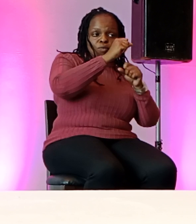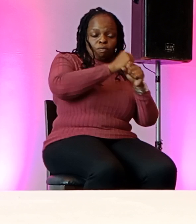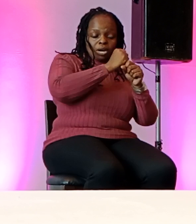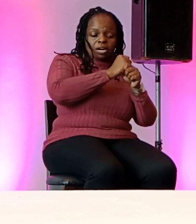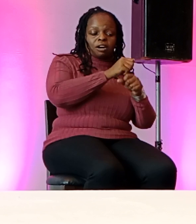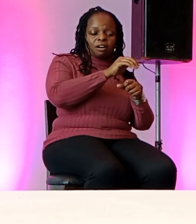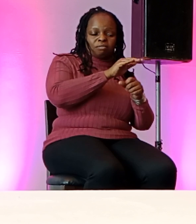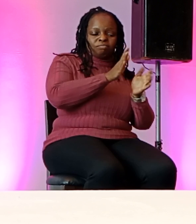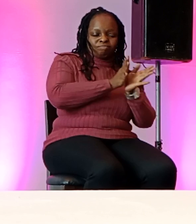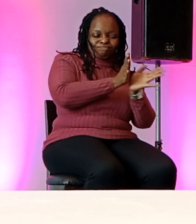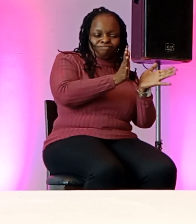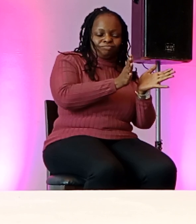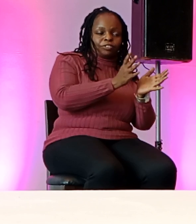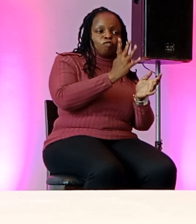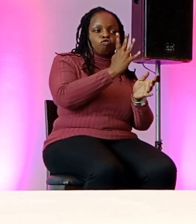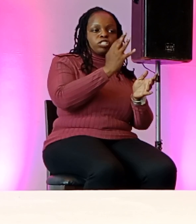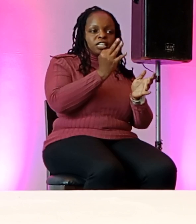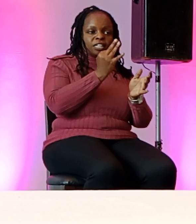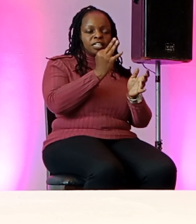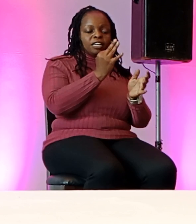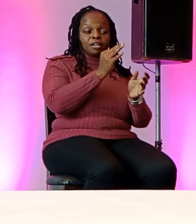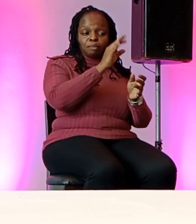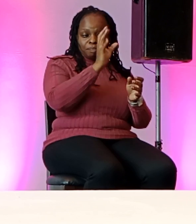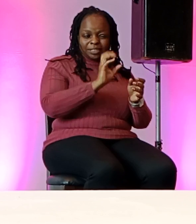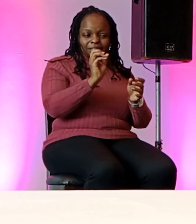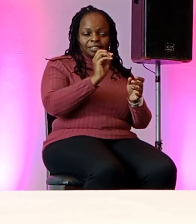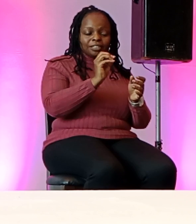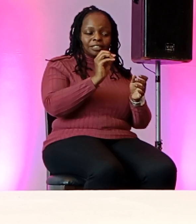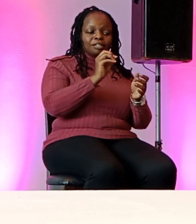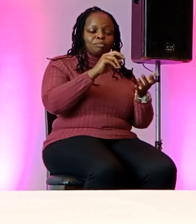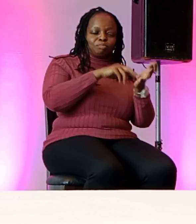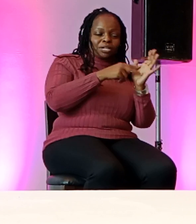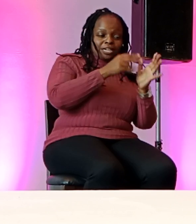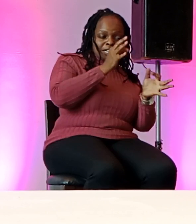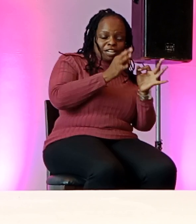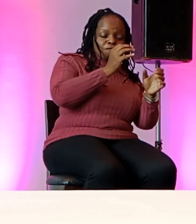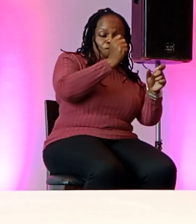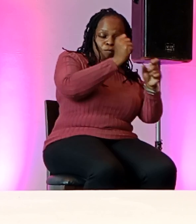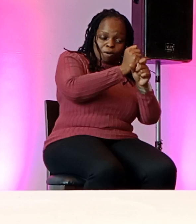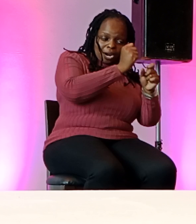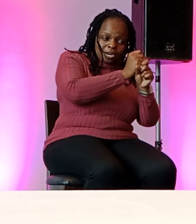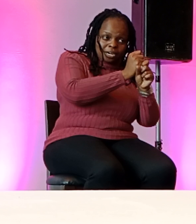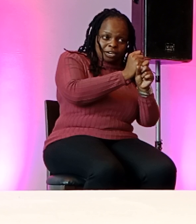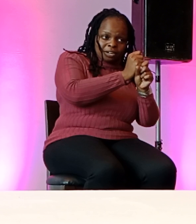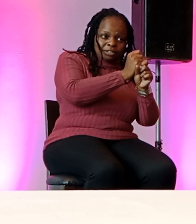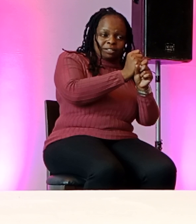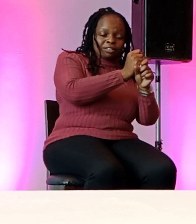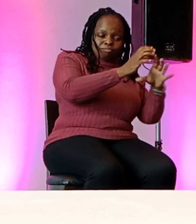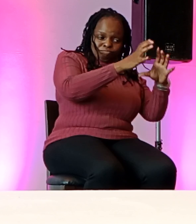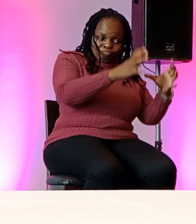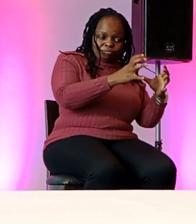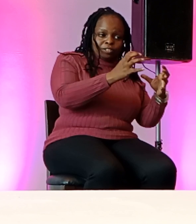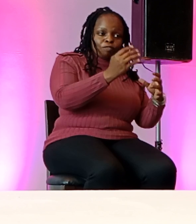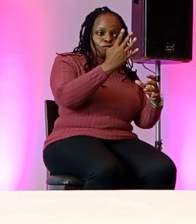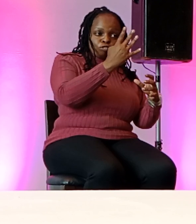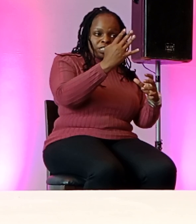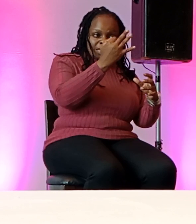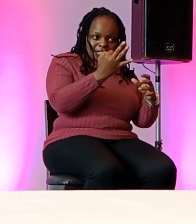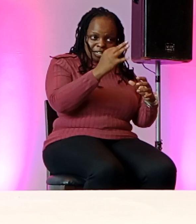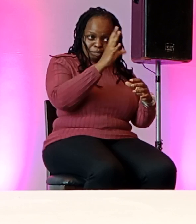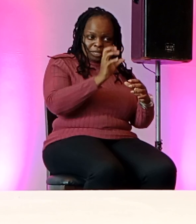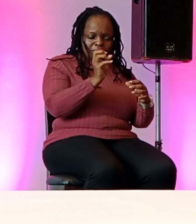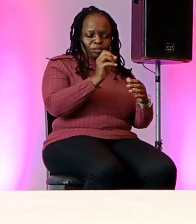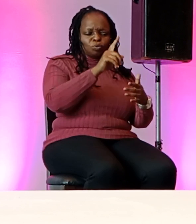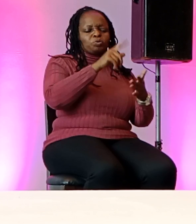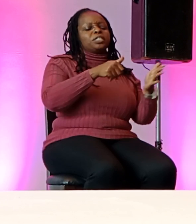are 43%. If you're 43% in the workforce, what is so difficult about